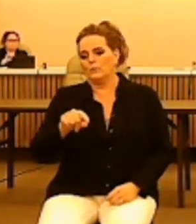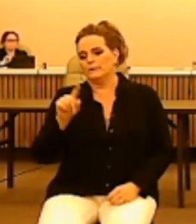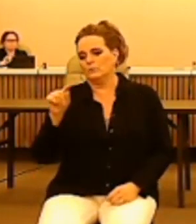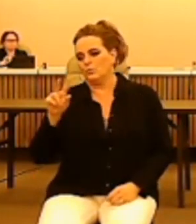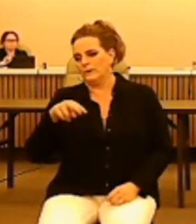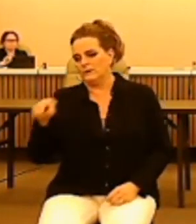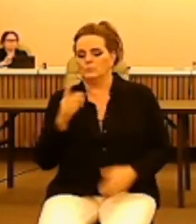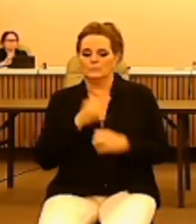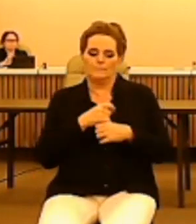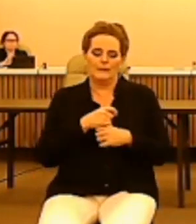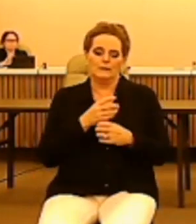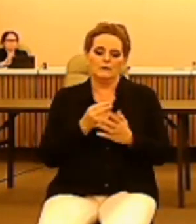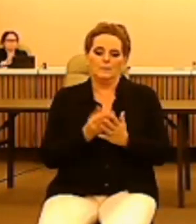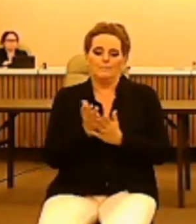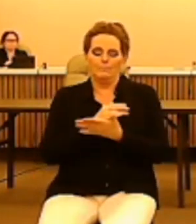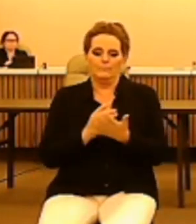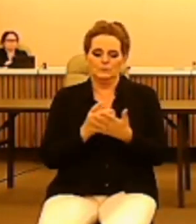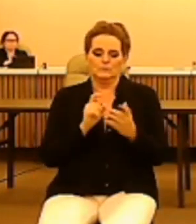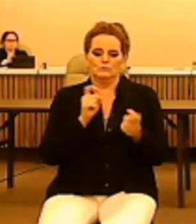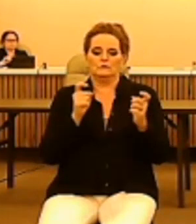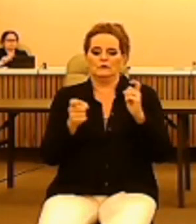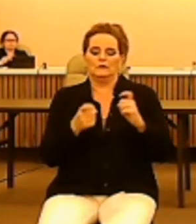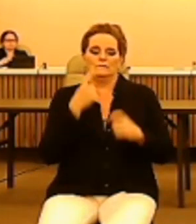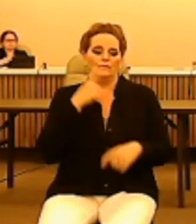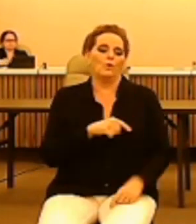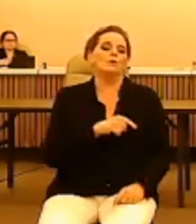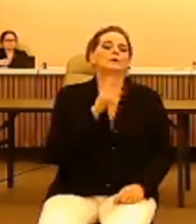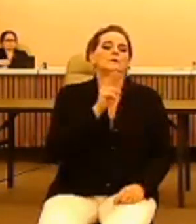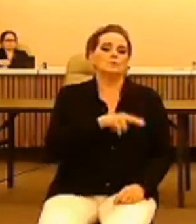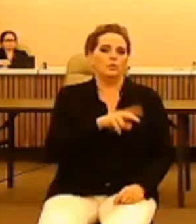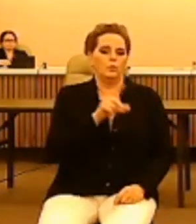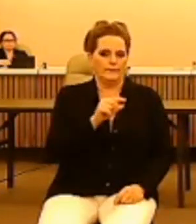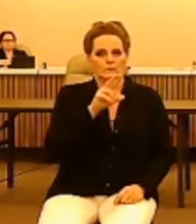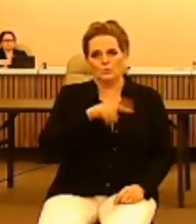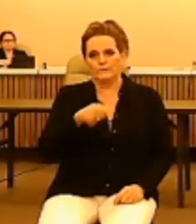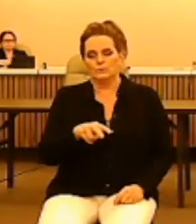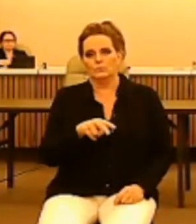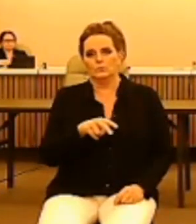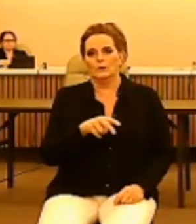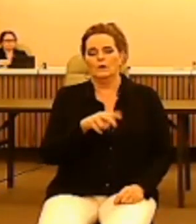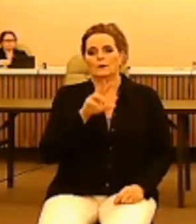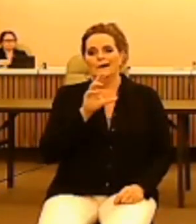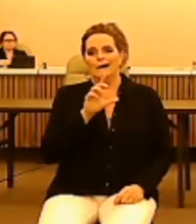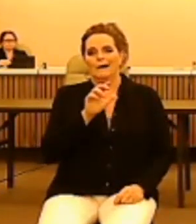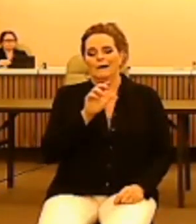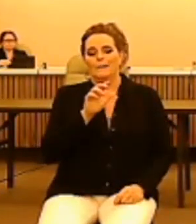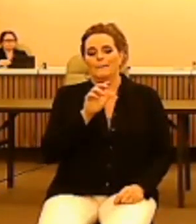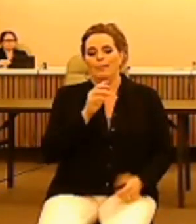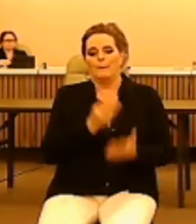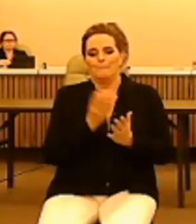2022, to make budget adjustments per the 2022 adopted budget. Second. Any questions?